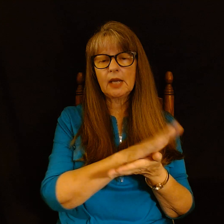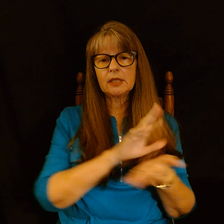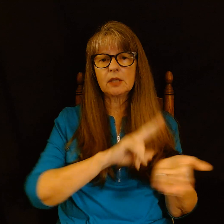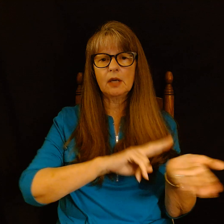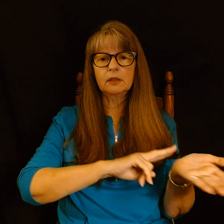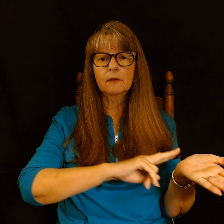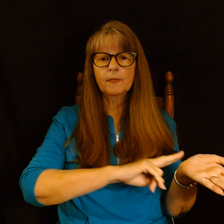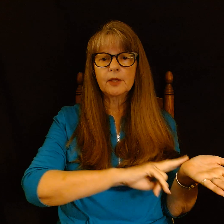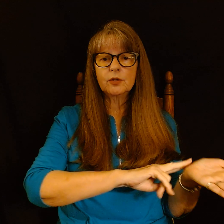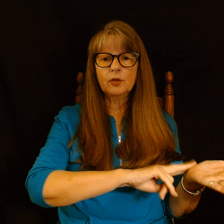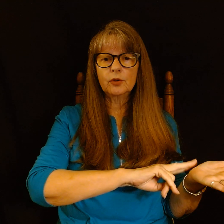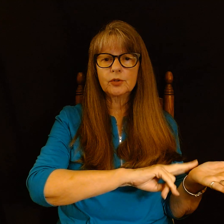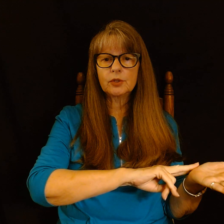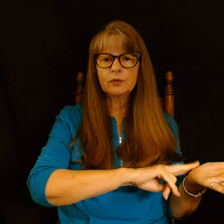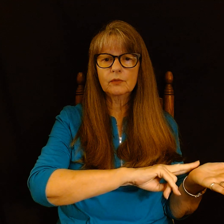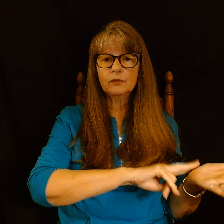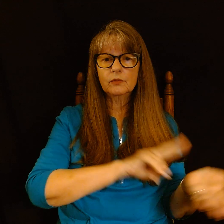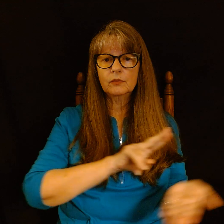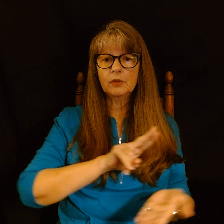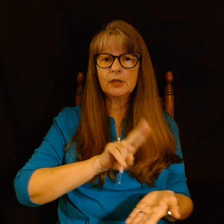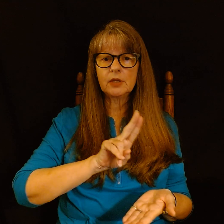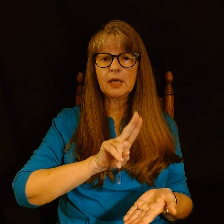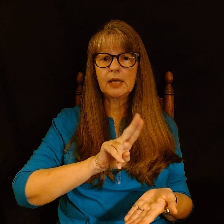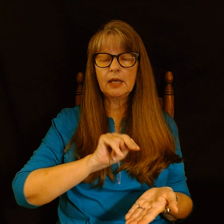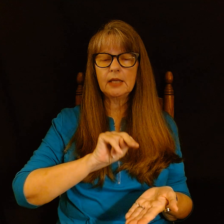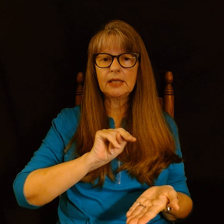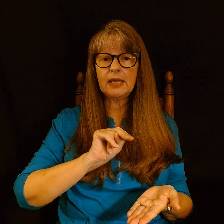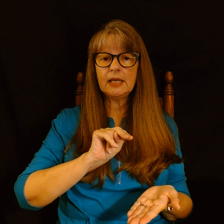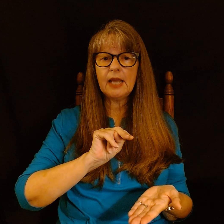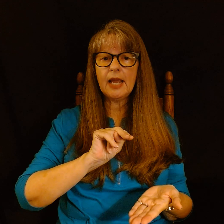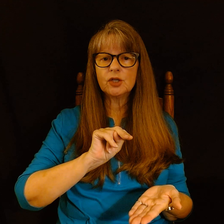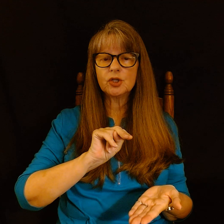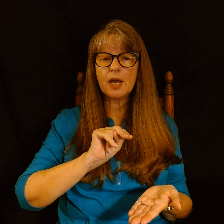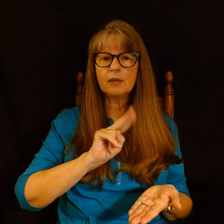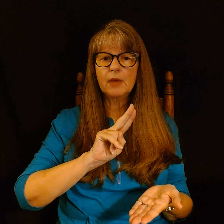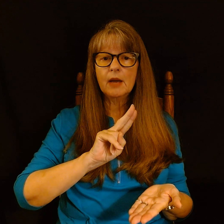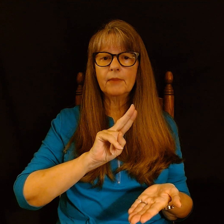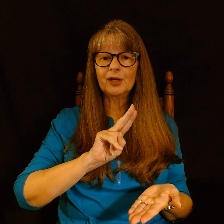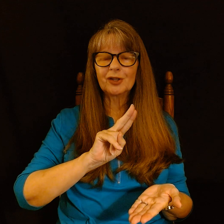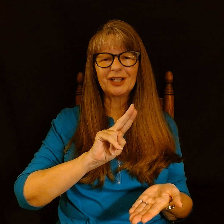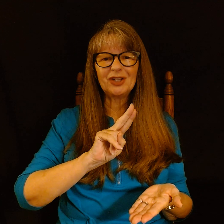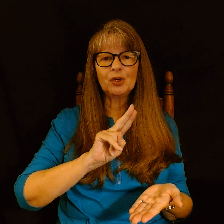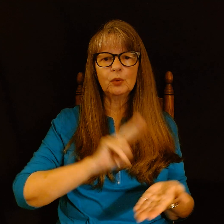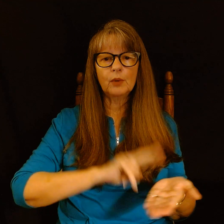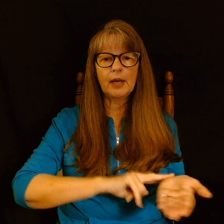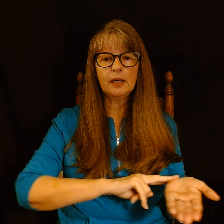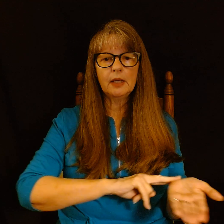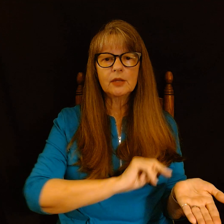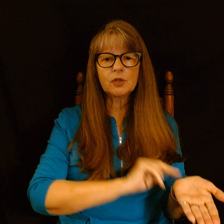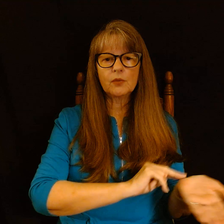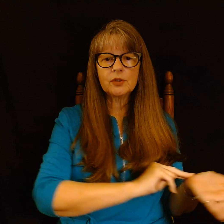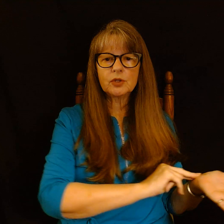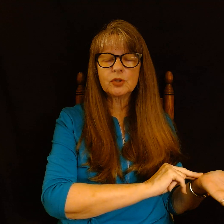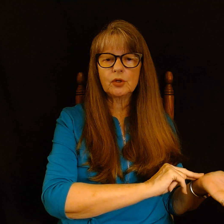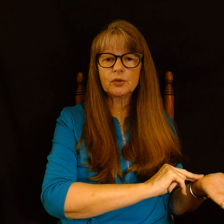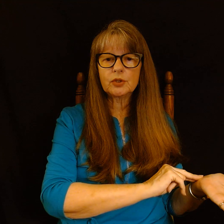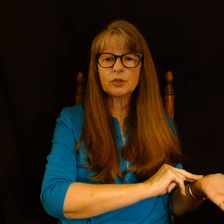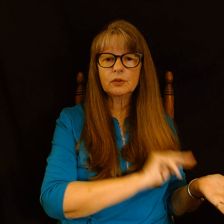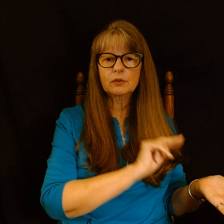not. Nurse. It's an N hand shape, but it looks like a U, right? So this is nurse.